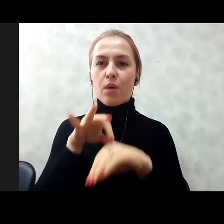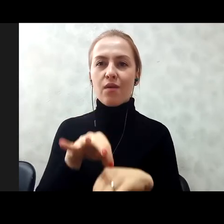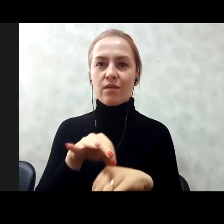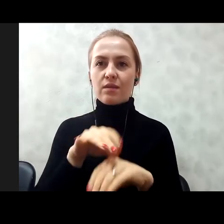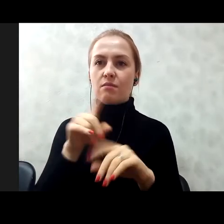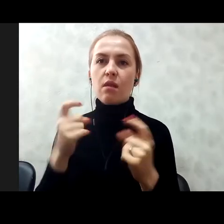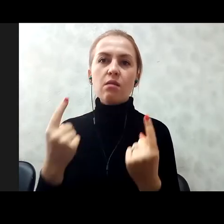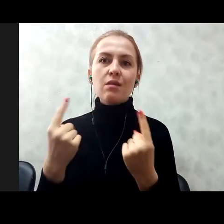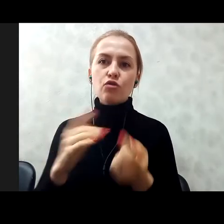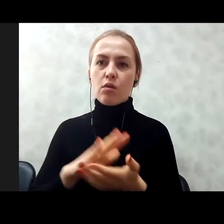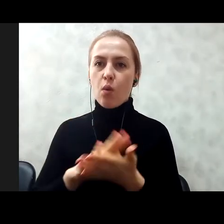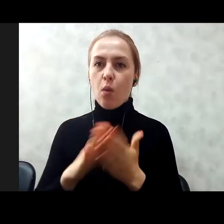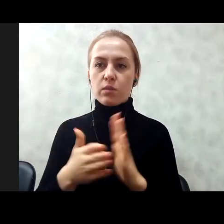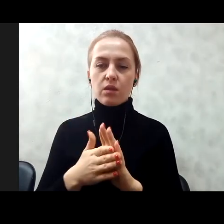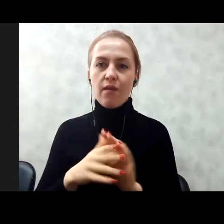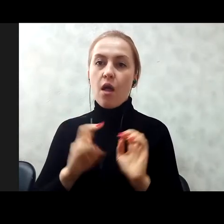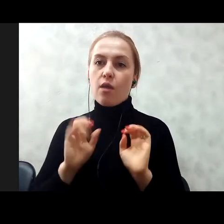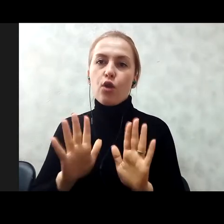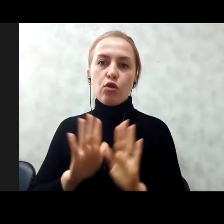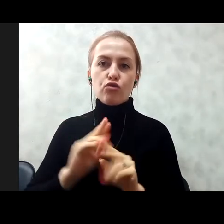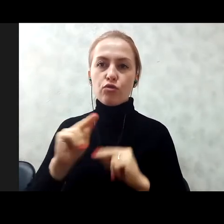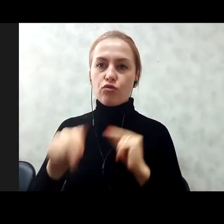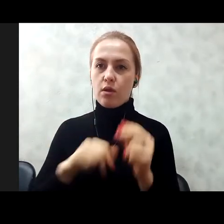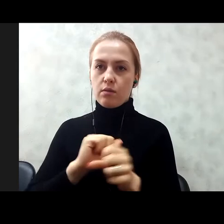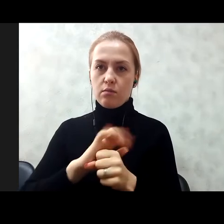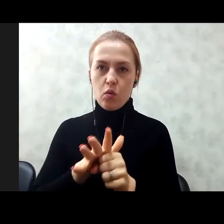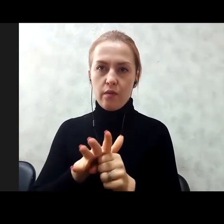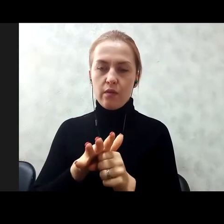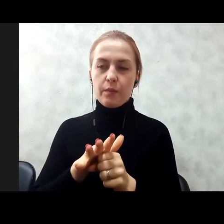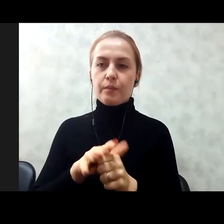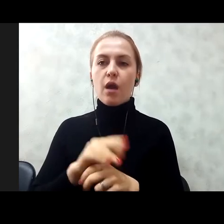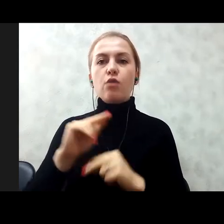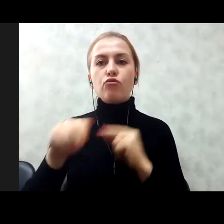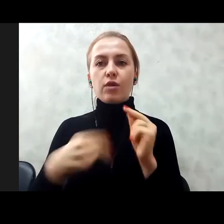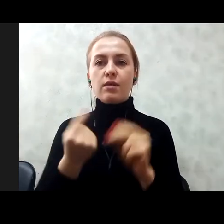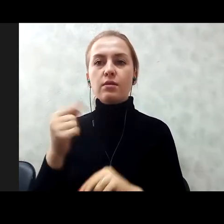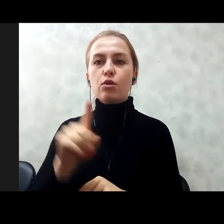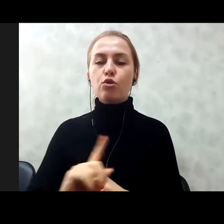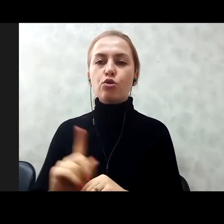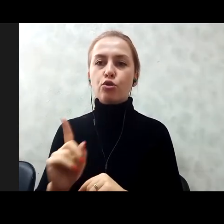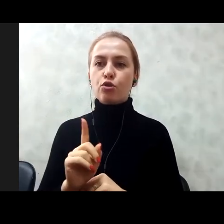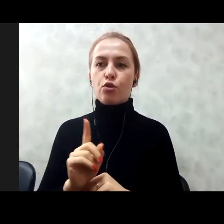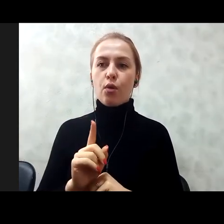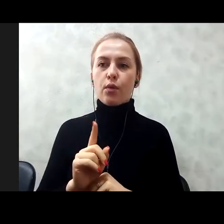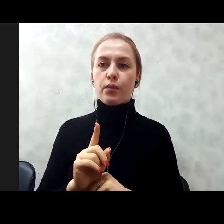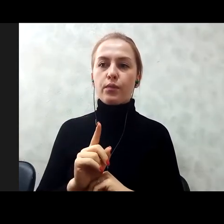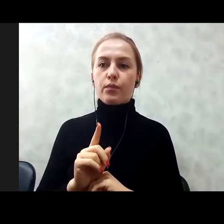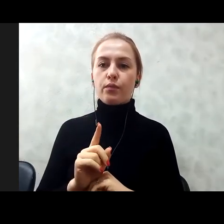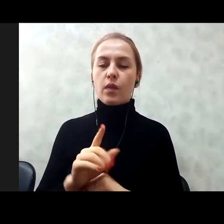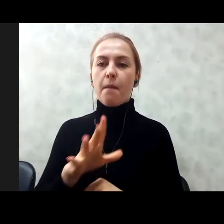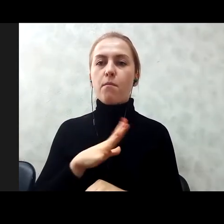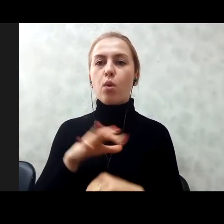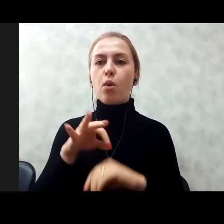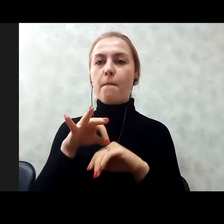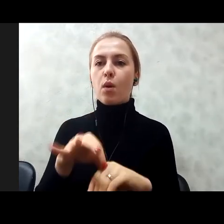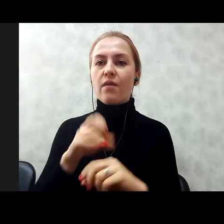due to the ongoing pandemic, but also regarding the decentralisation and constitutional reform, as well as recent amendments